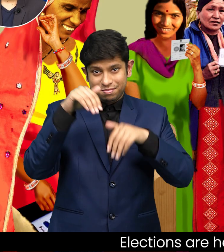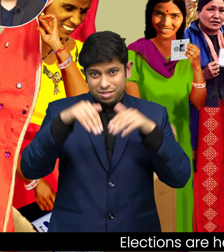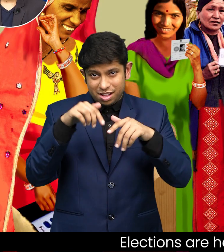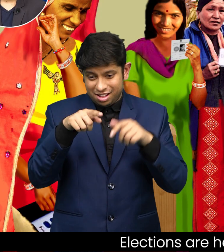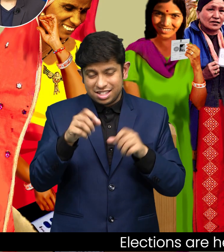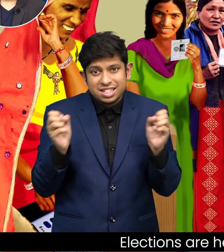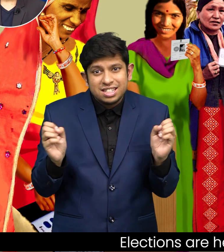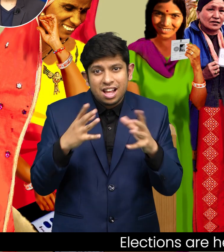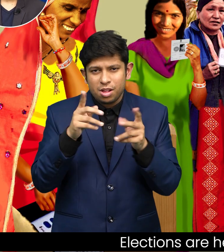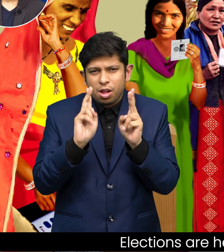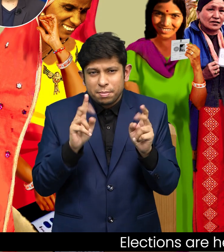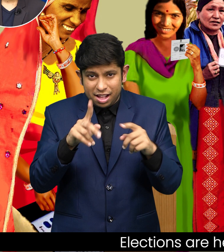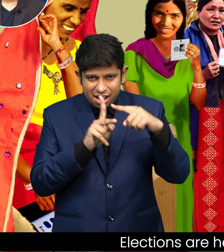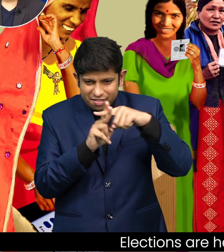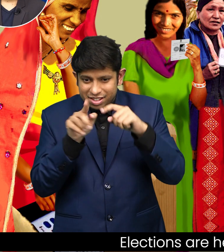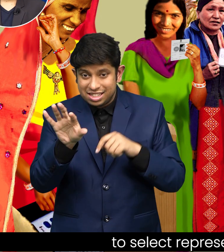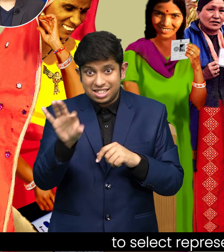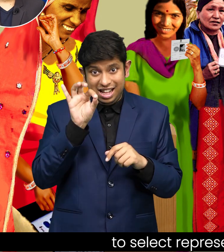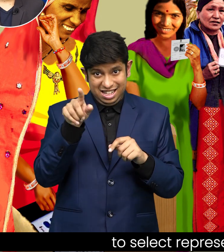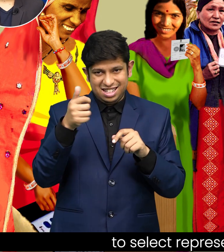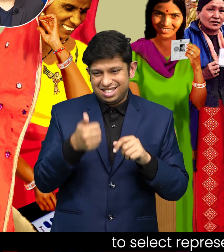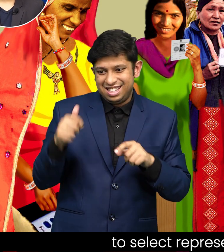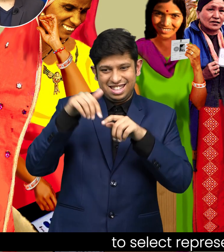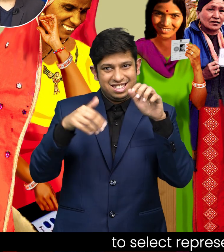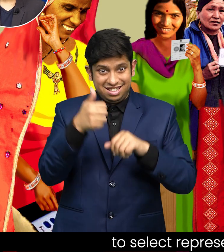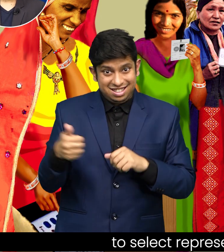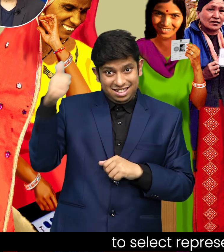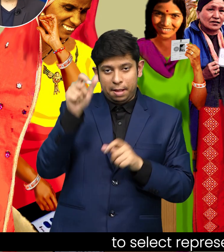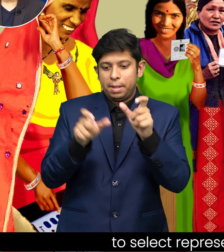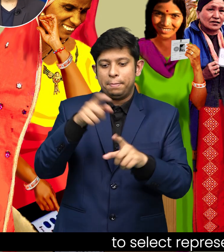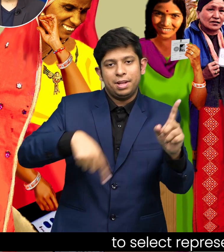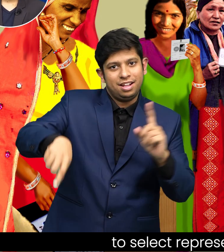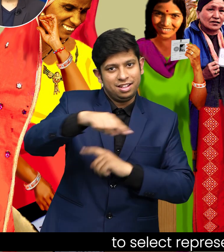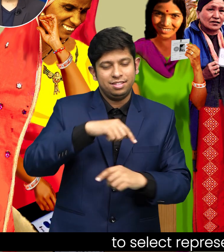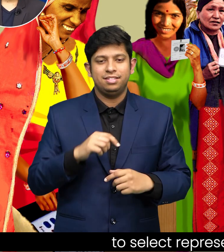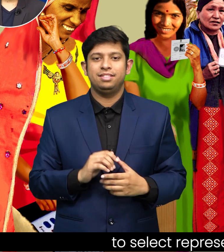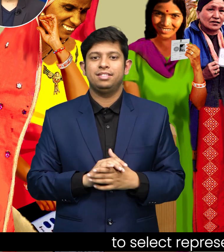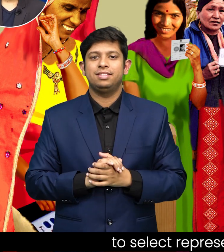Elections are held in regular intervals to select representatives of the people.